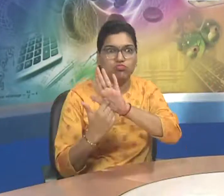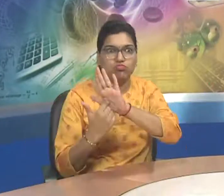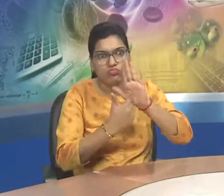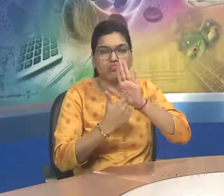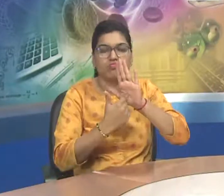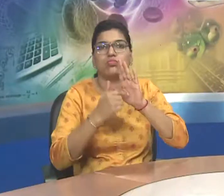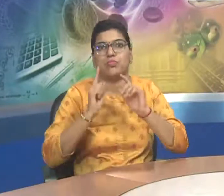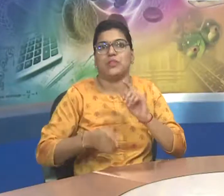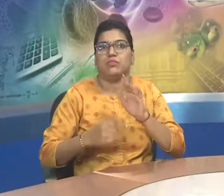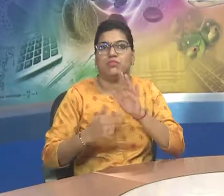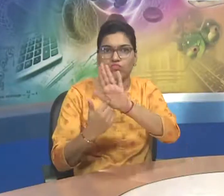HIV,